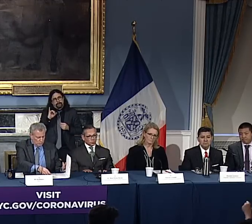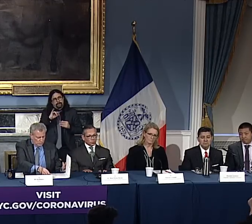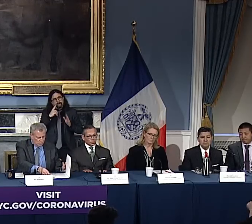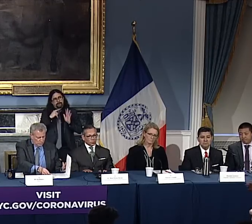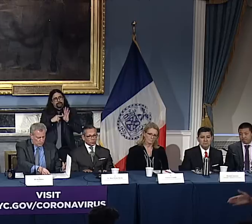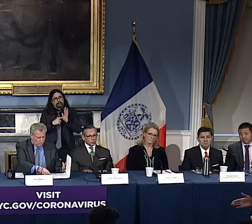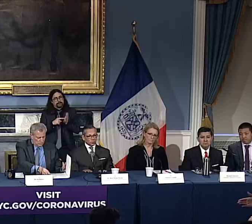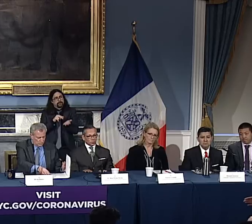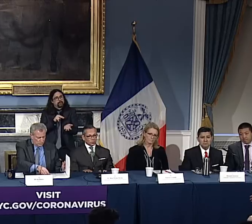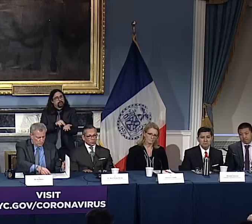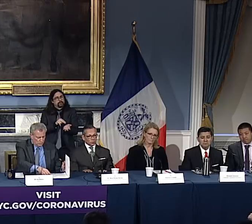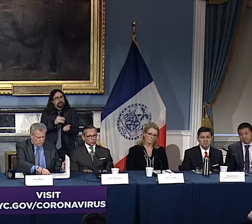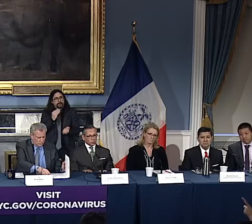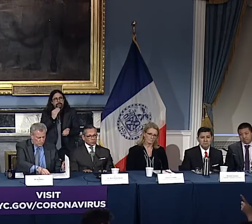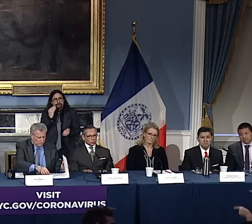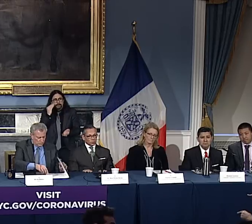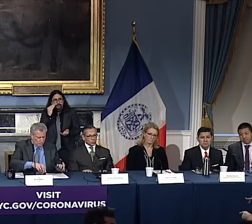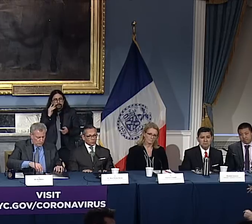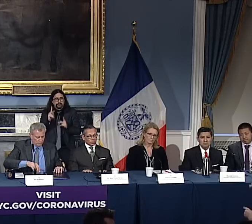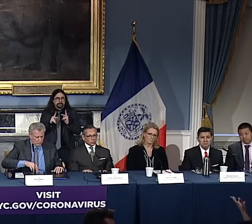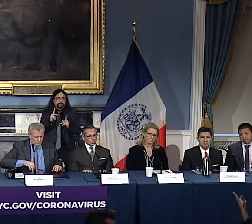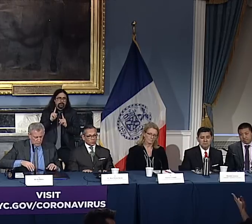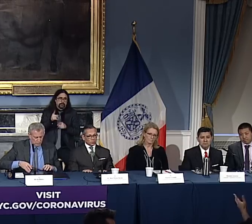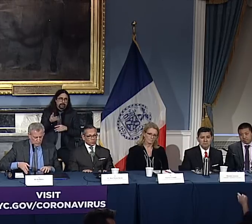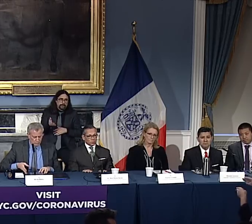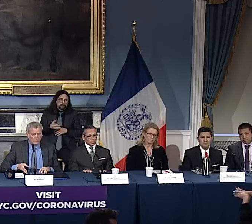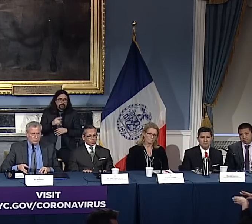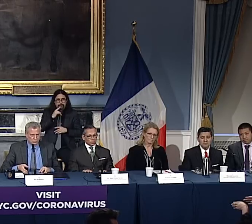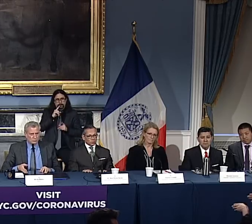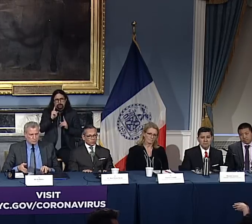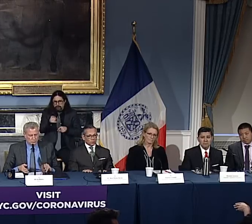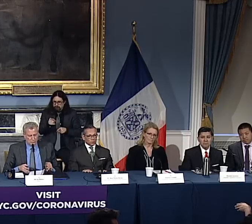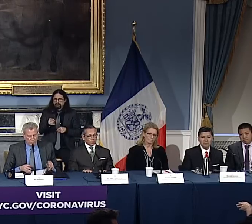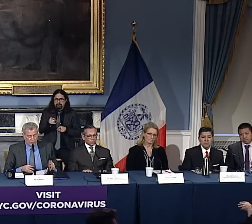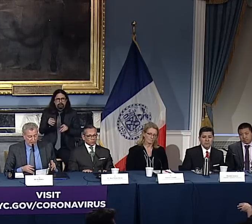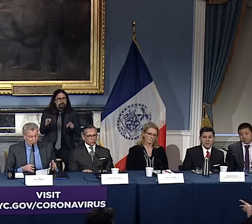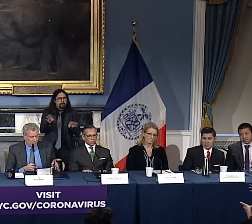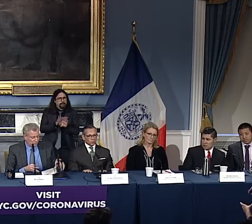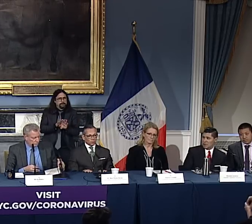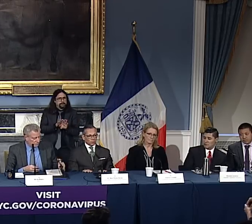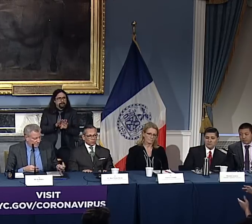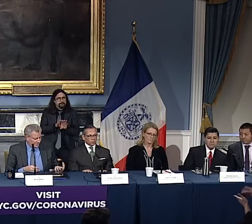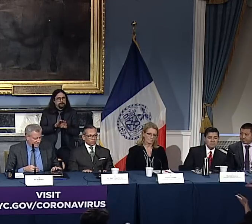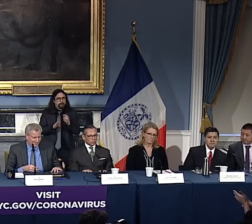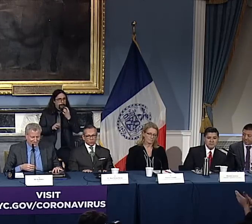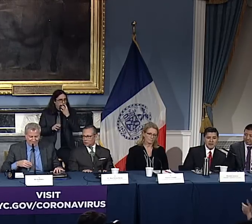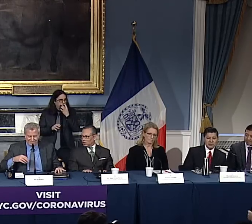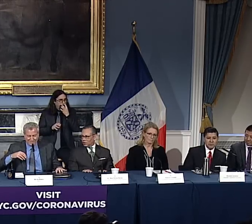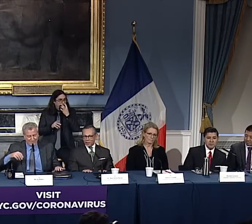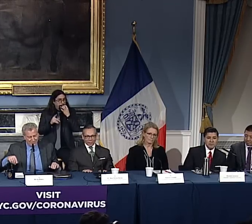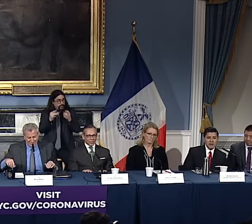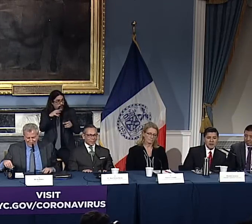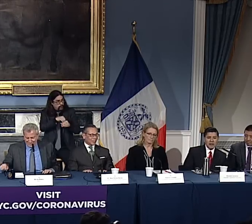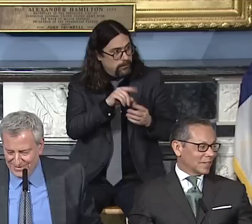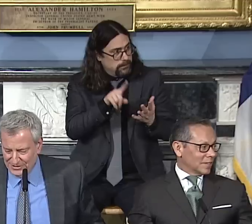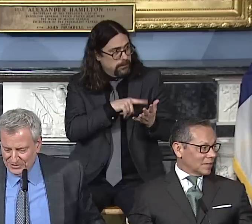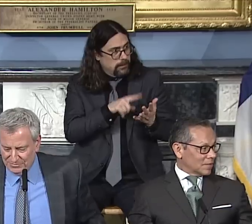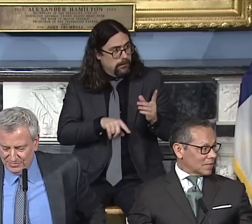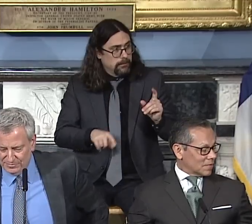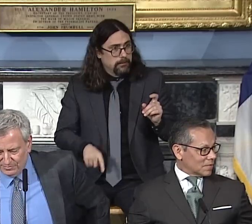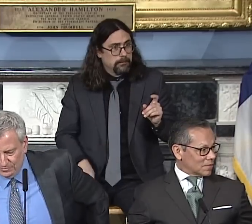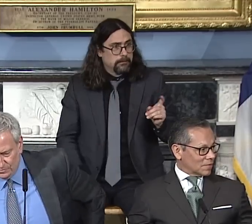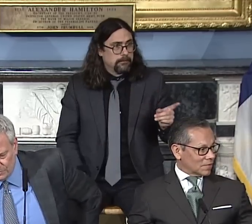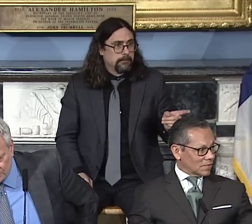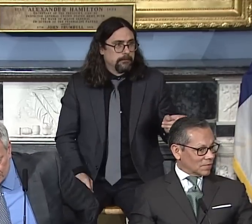Kids are going to a nursing home to find out that it's closed. Will that be included in the non-essential cancellation? You got that right. Yes, absolutely.